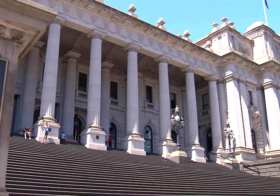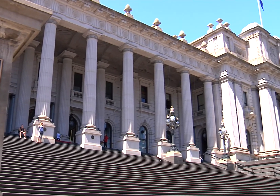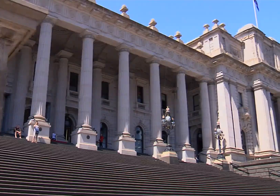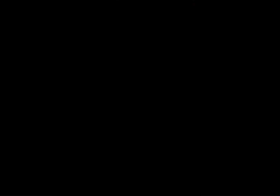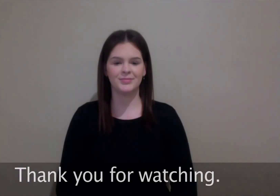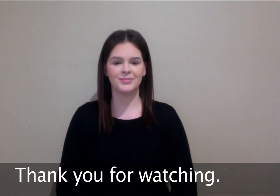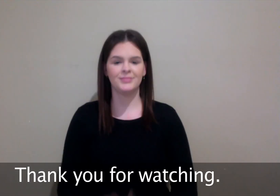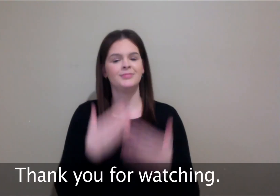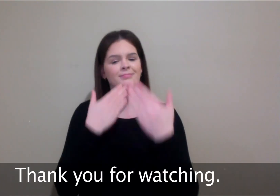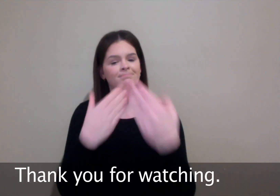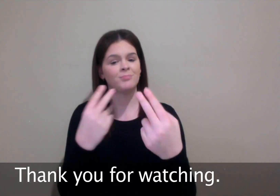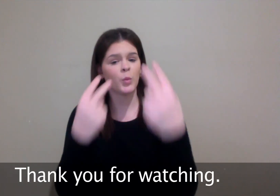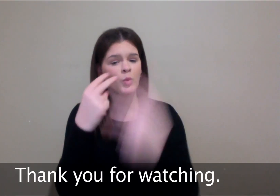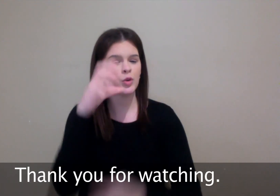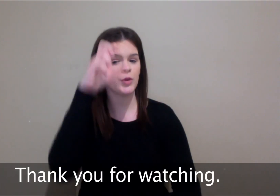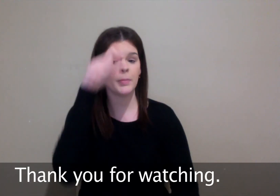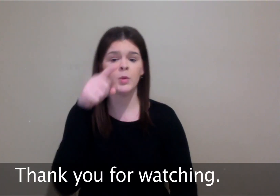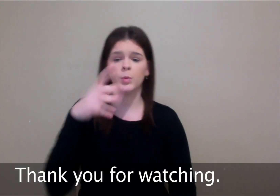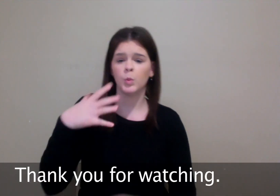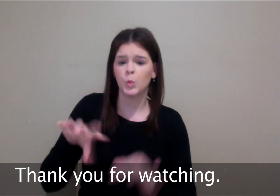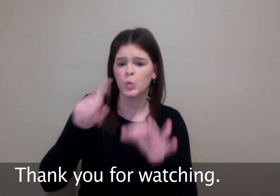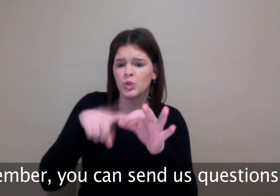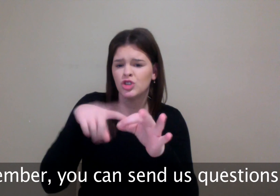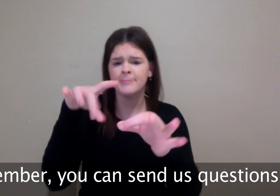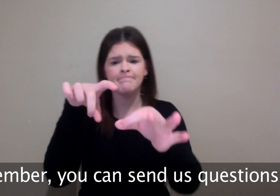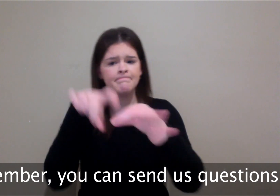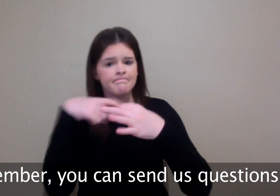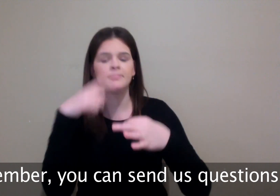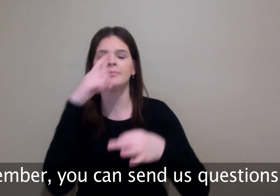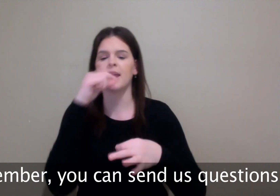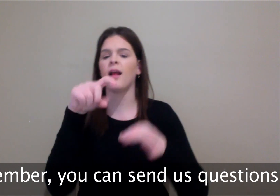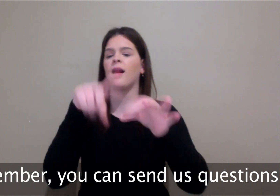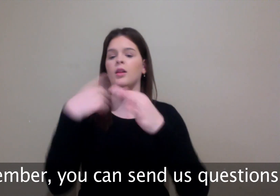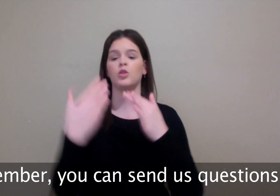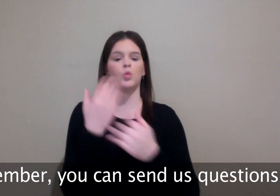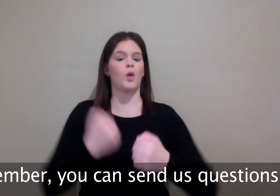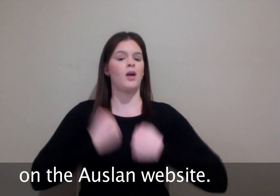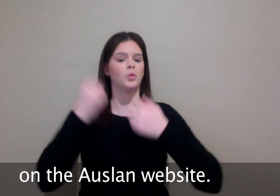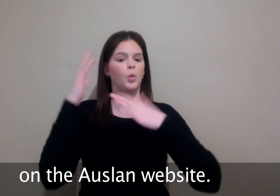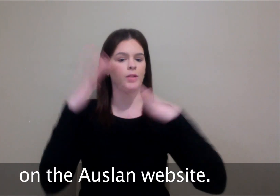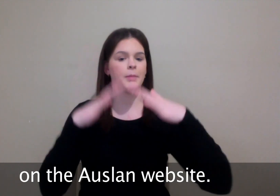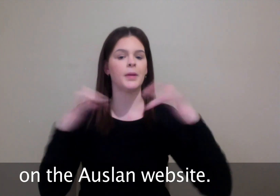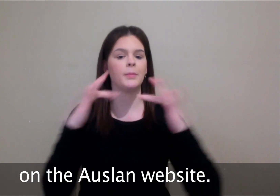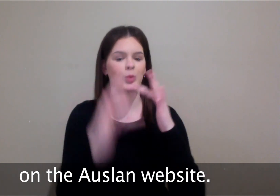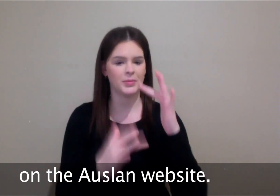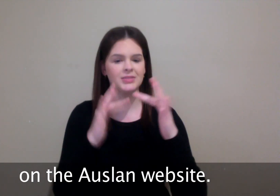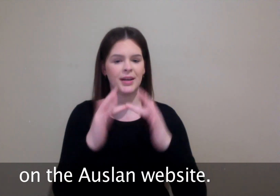Thank you for watching. Remember, you can send us questions on the Auslan website. Thank